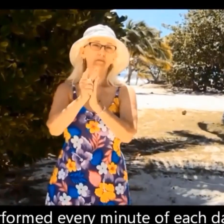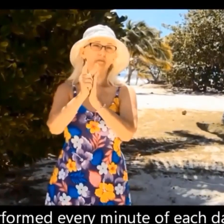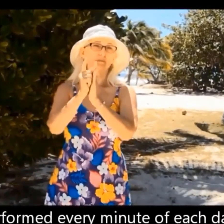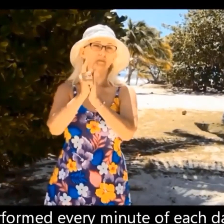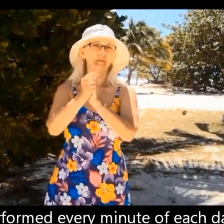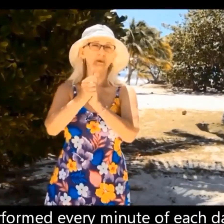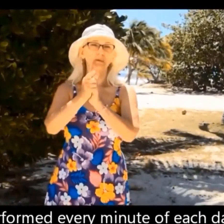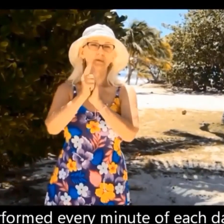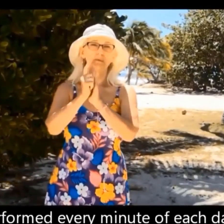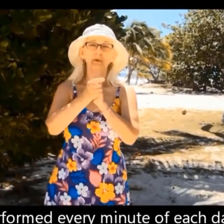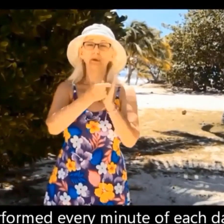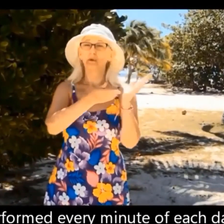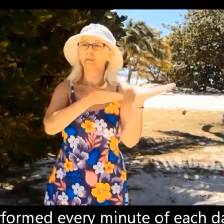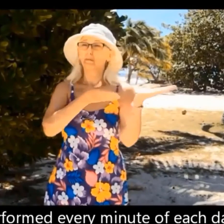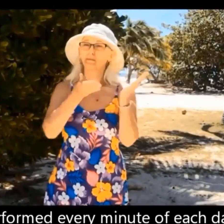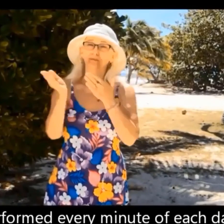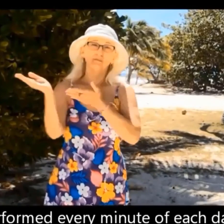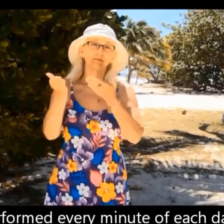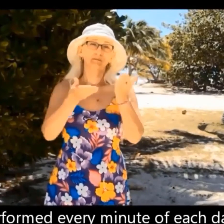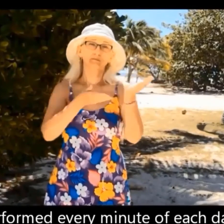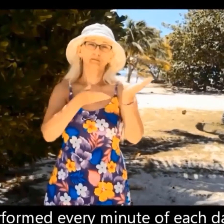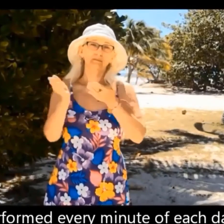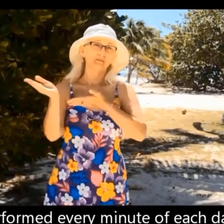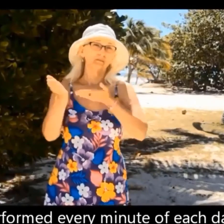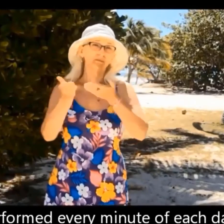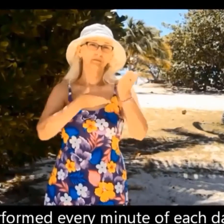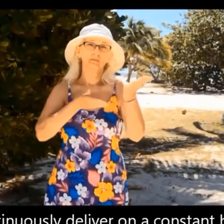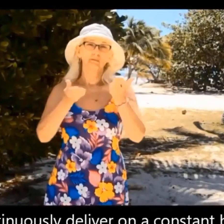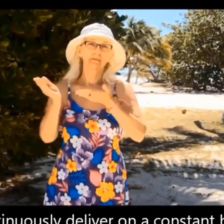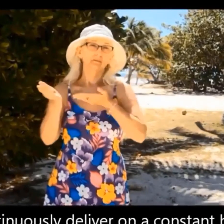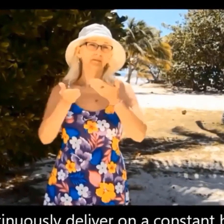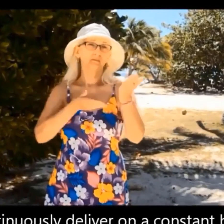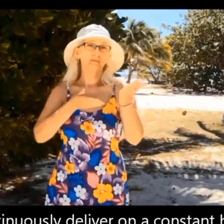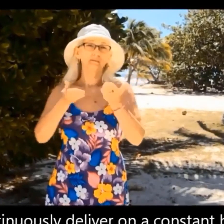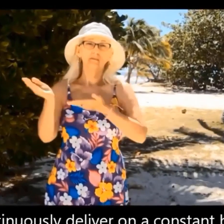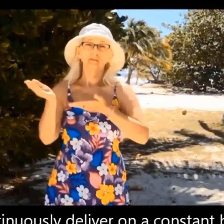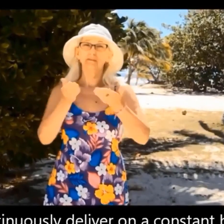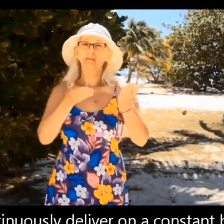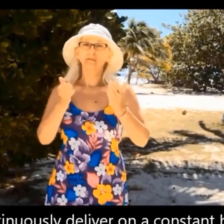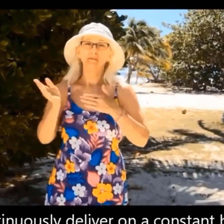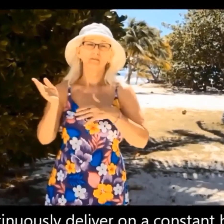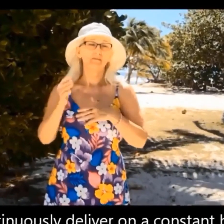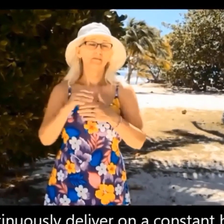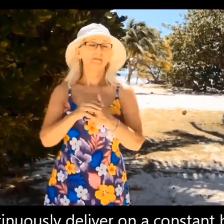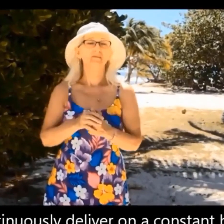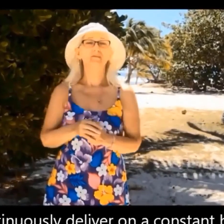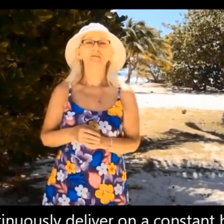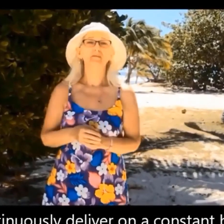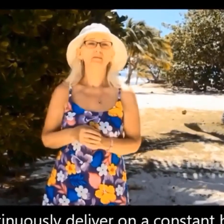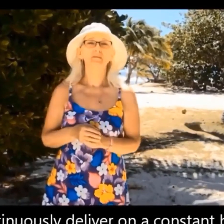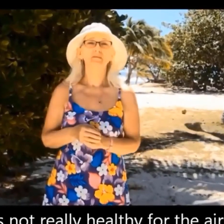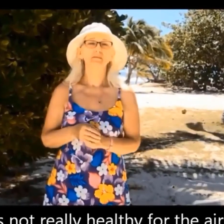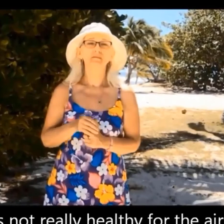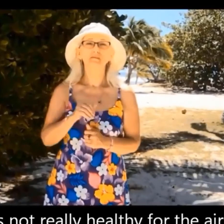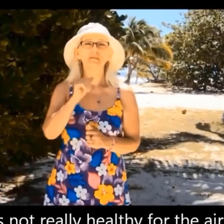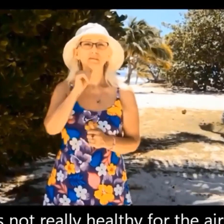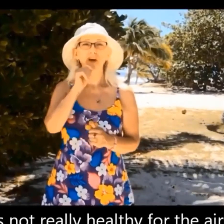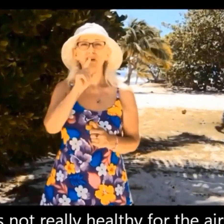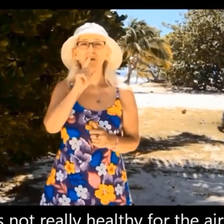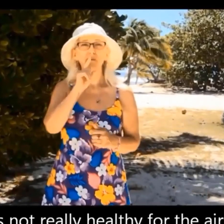This is performed every minute of each day. Trucks continuously deliver on a constant basis.